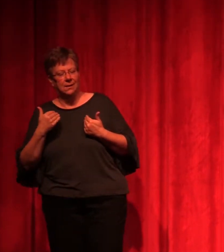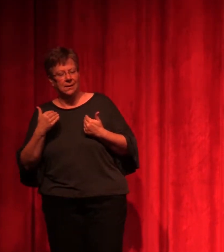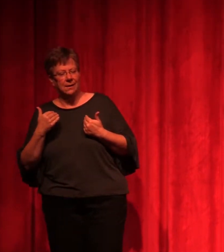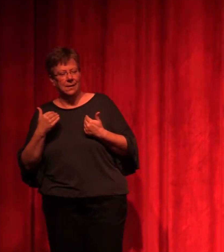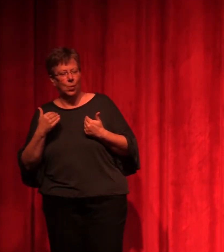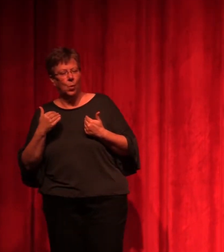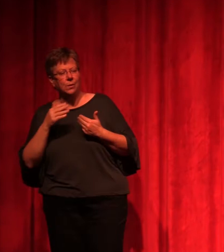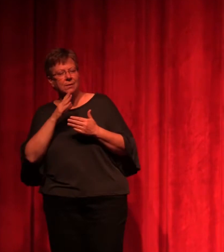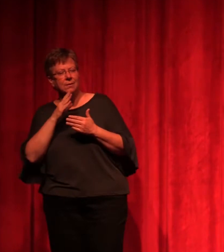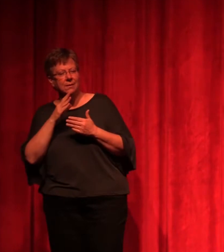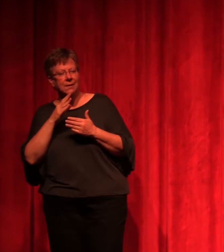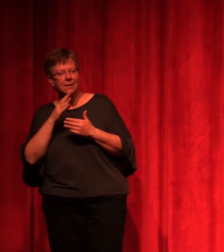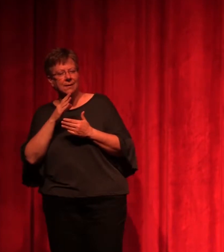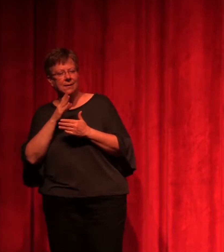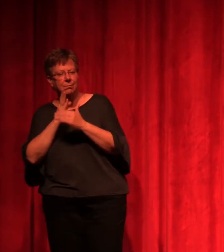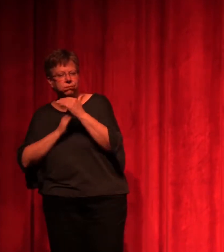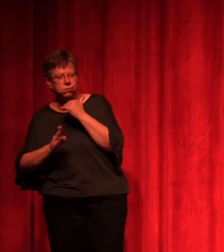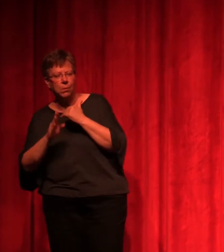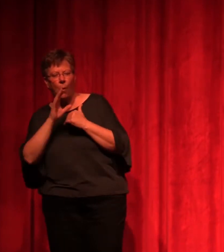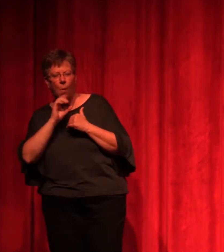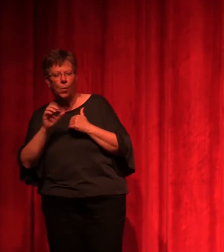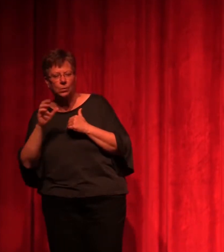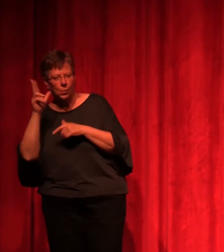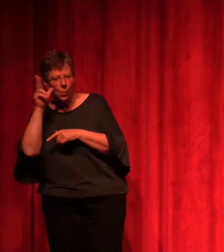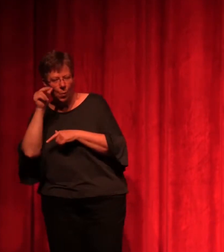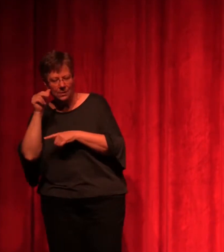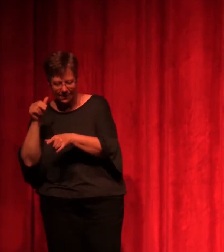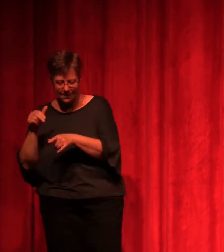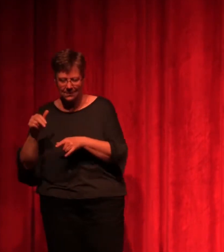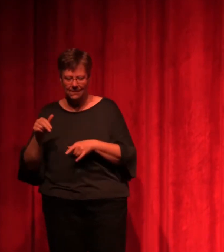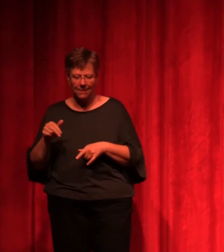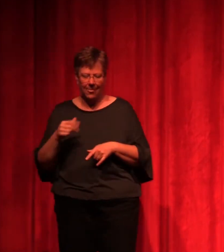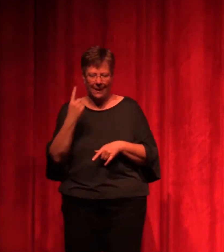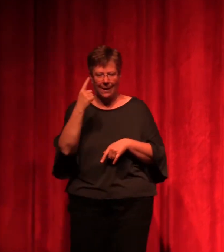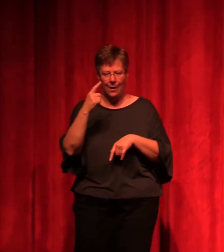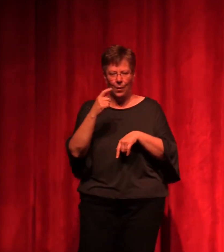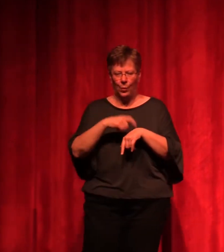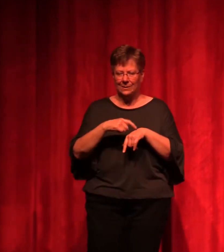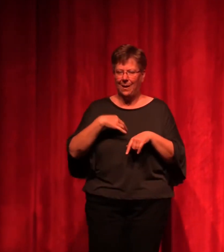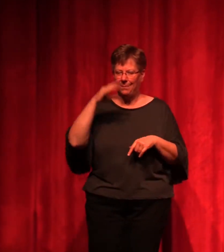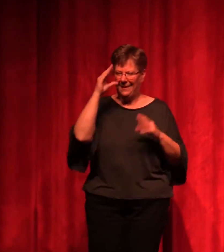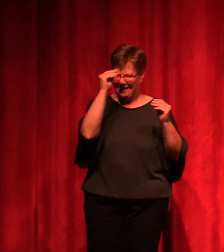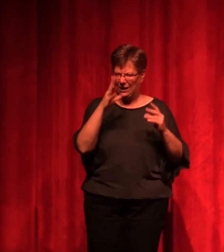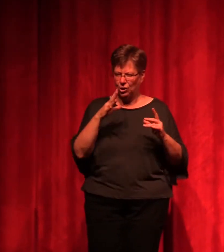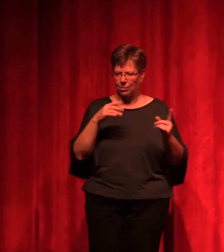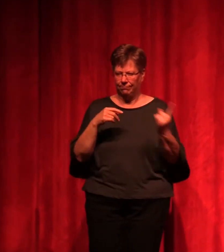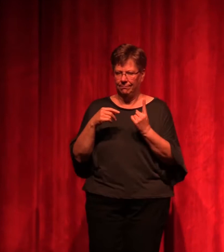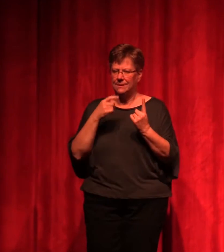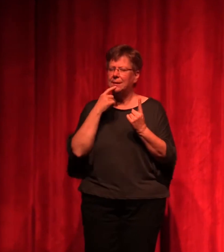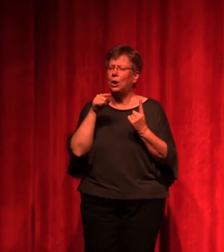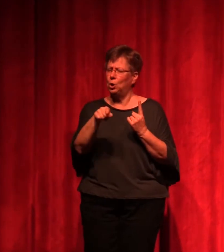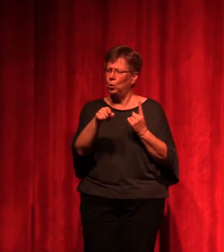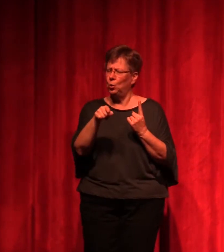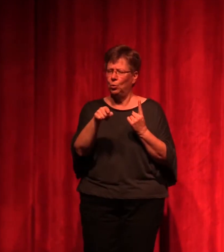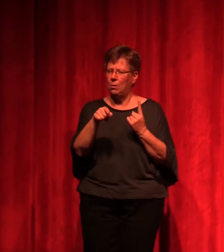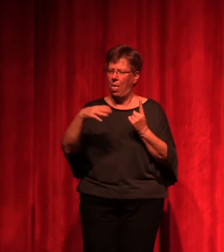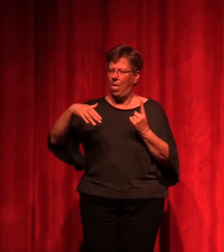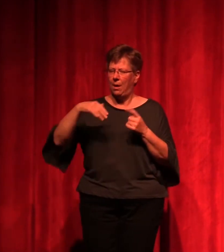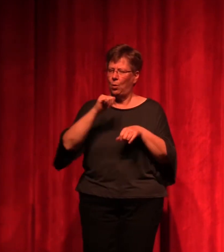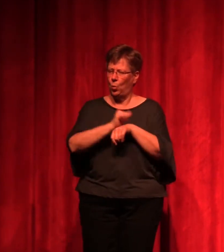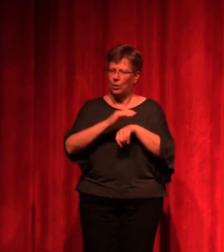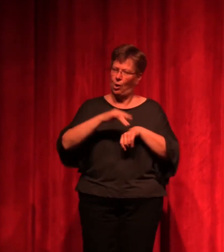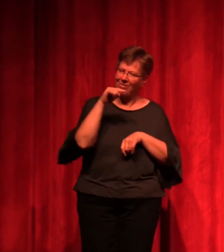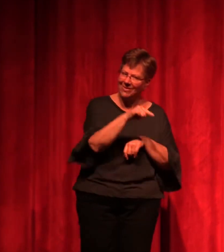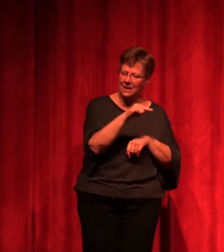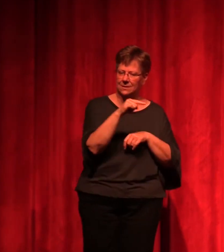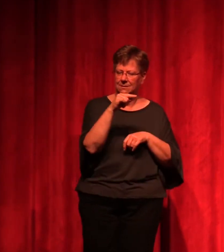says, "Hey, you haven't done one of these yet." And I knew my number was up. This is going to do it. I kind